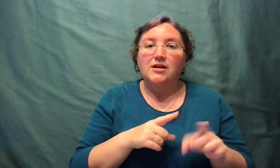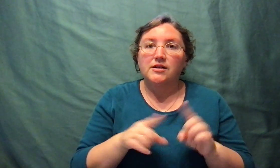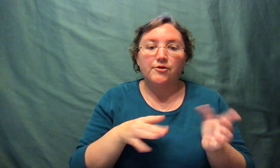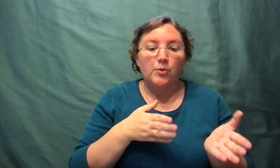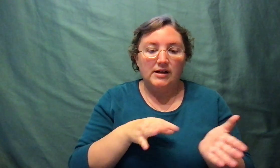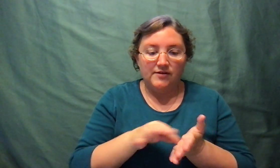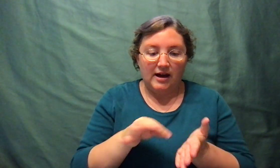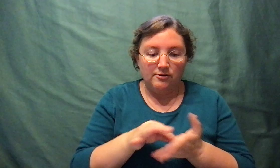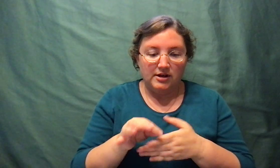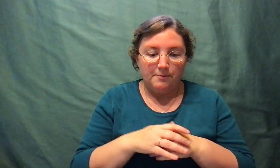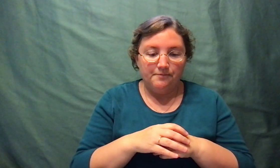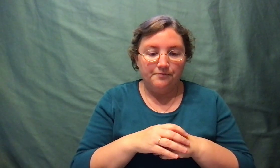Different ways of counting.